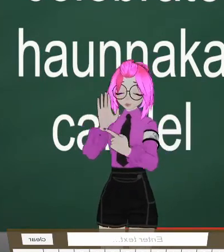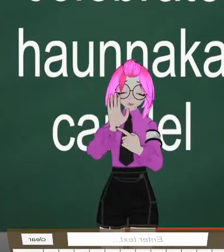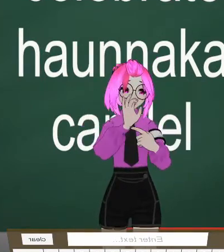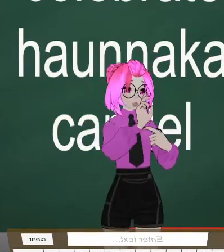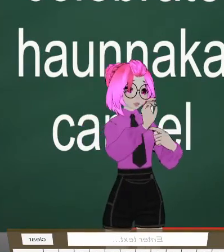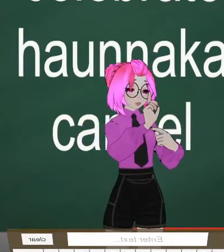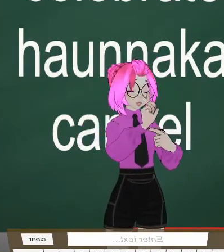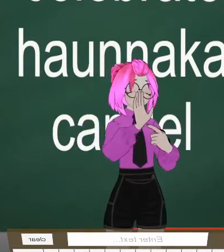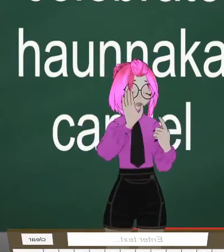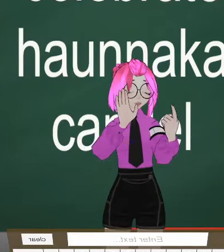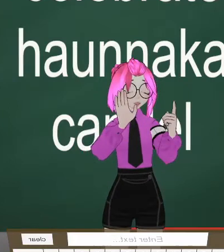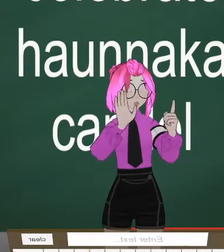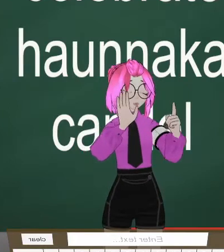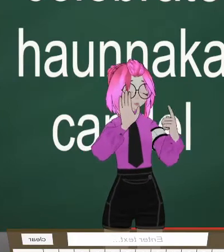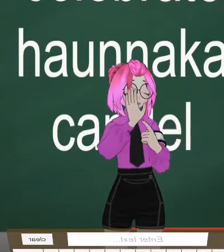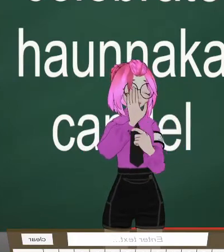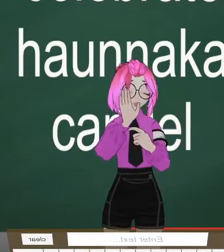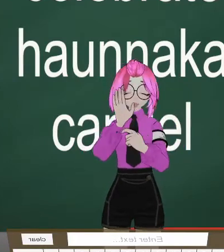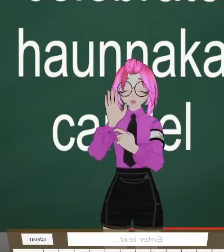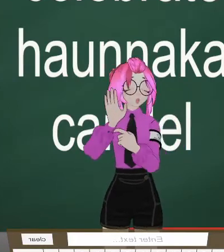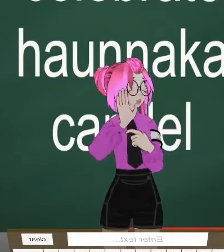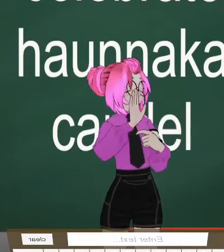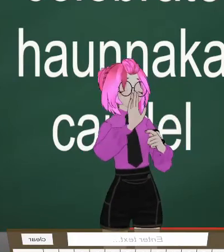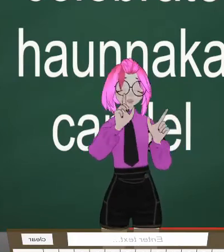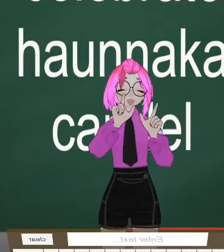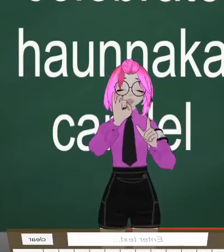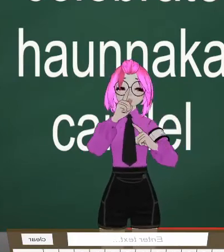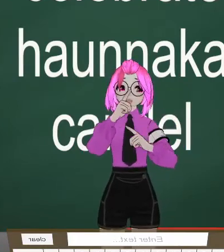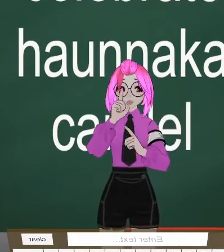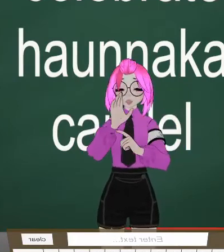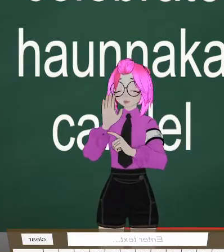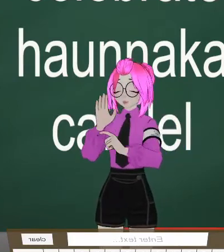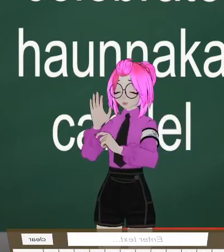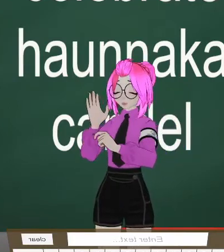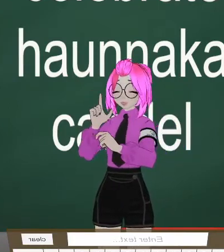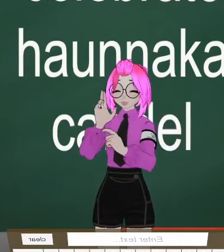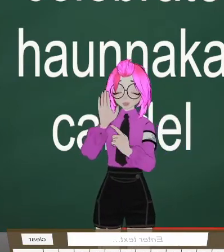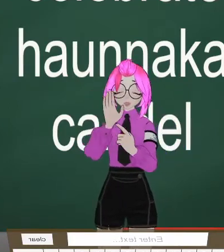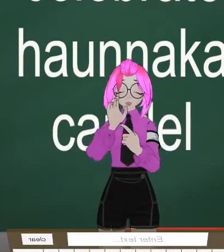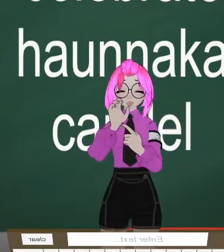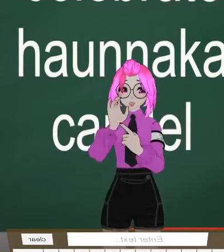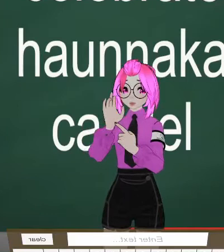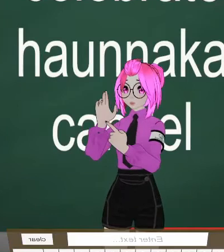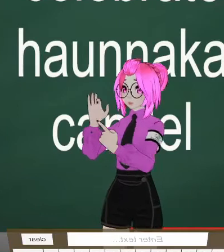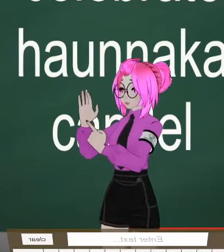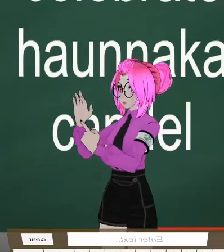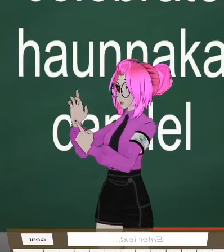have your candle this is the part of the the wick i guess it's called wick i think there's the the